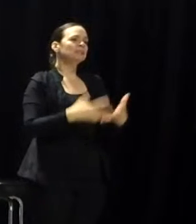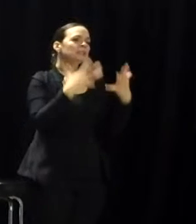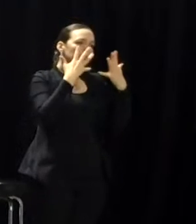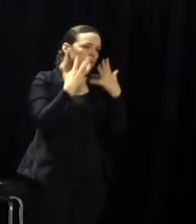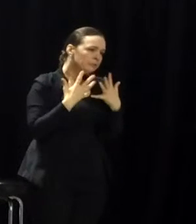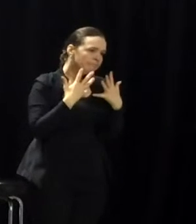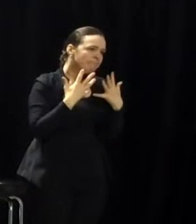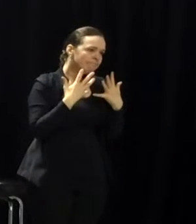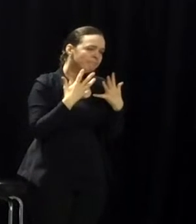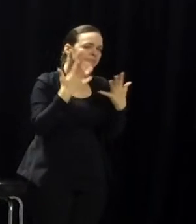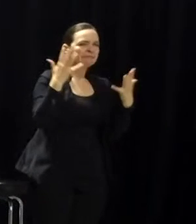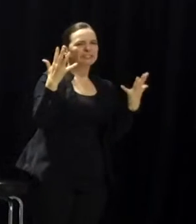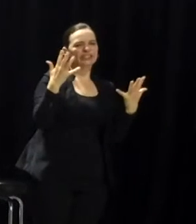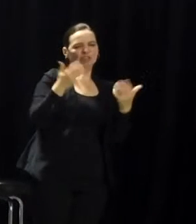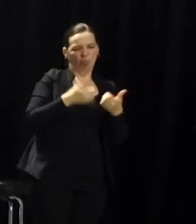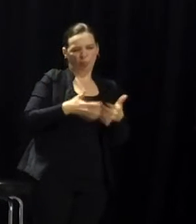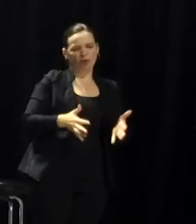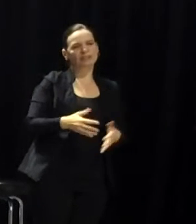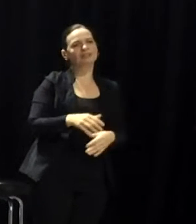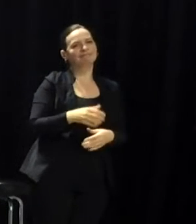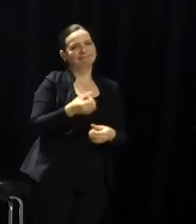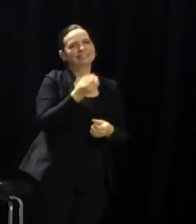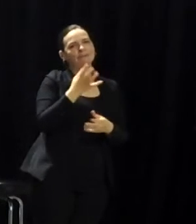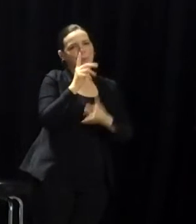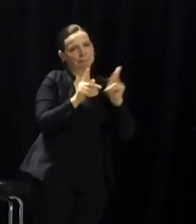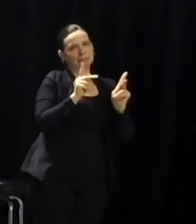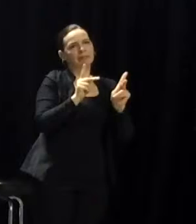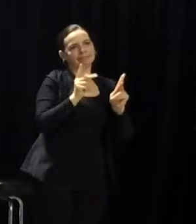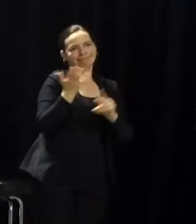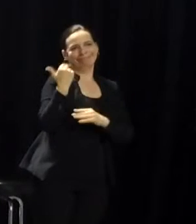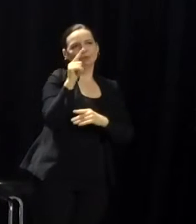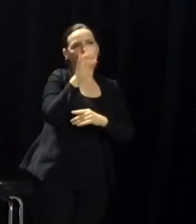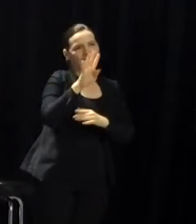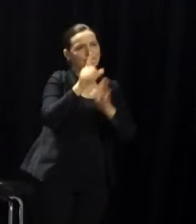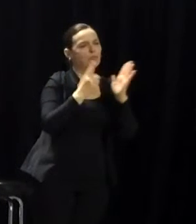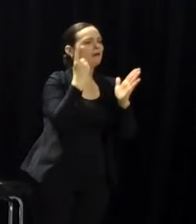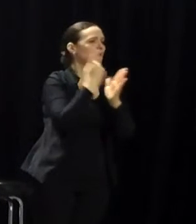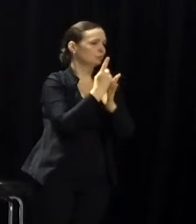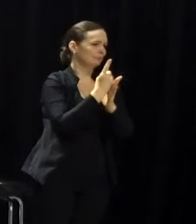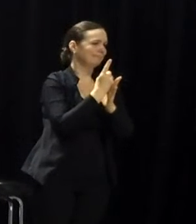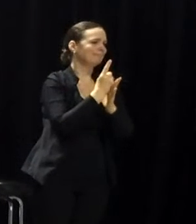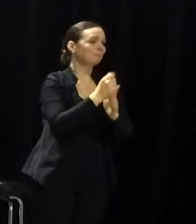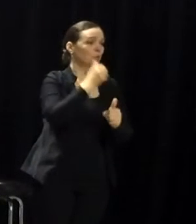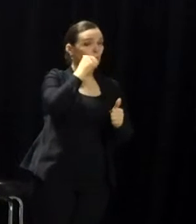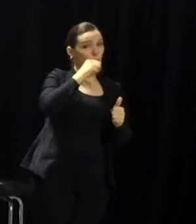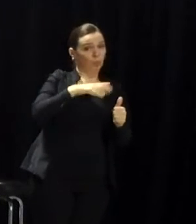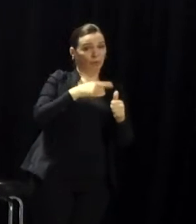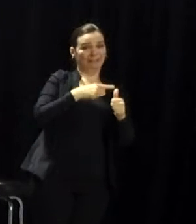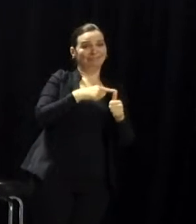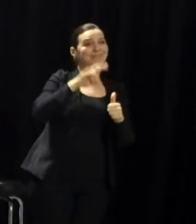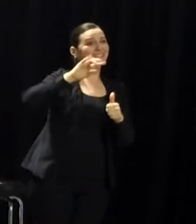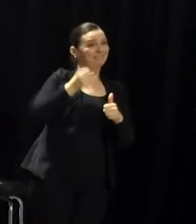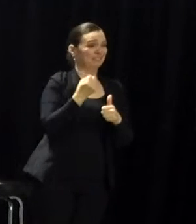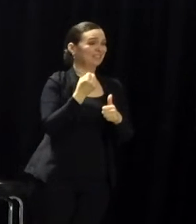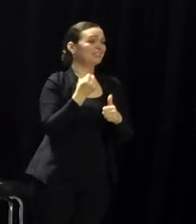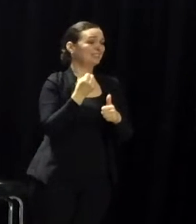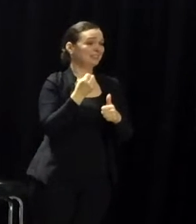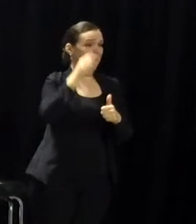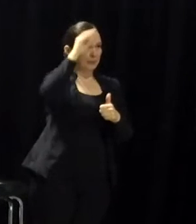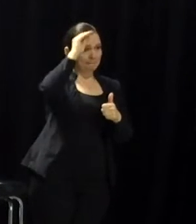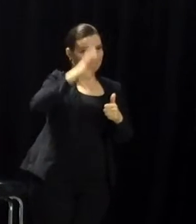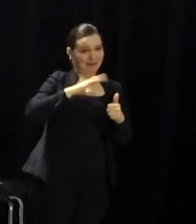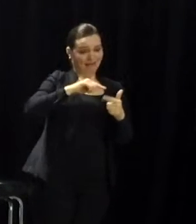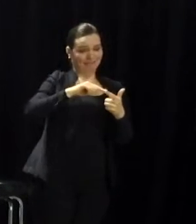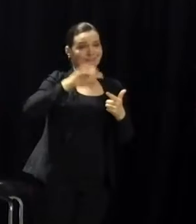hours. Caucasian female in her 70s, Caucasian male in his 90s, a Caucasian male in his